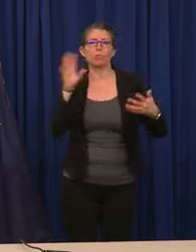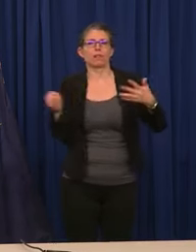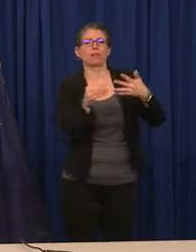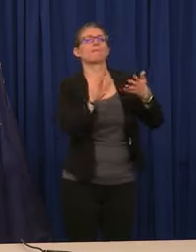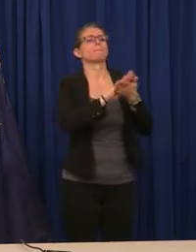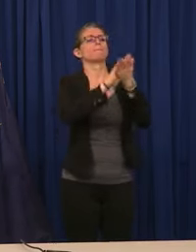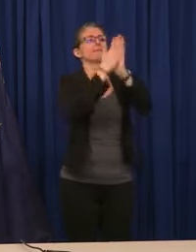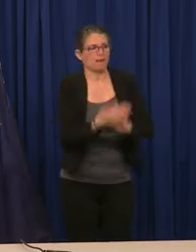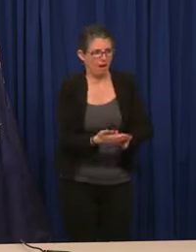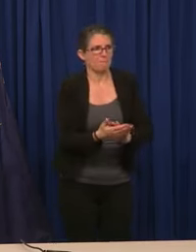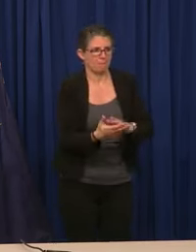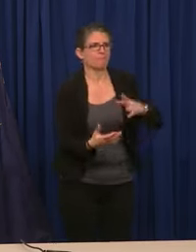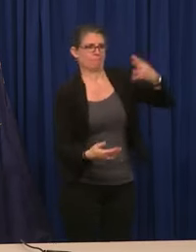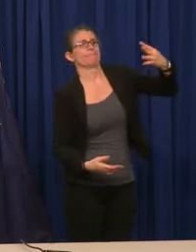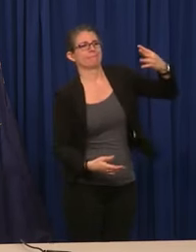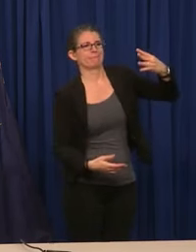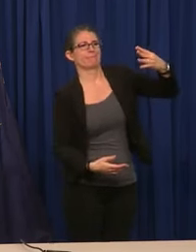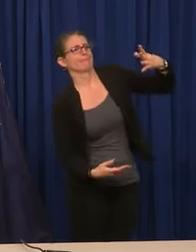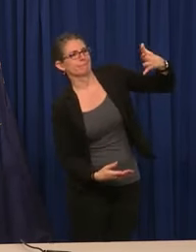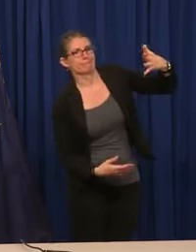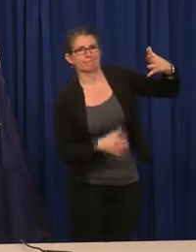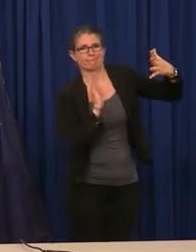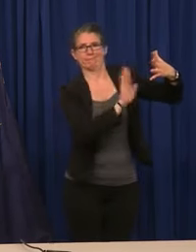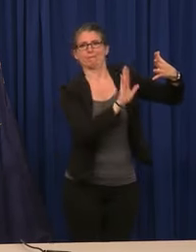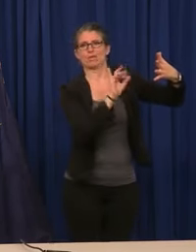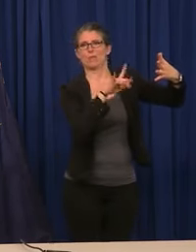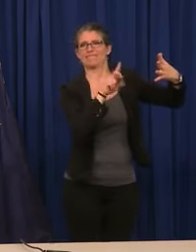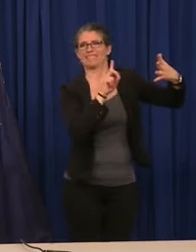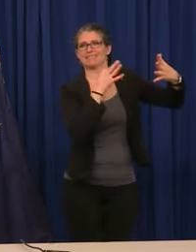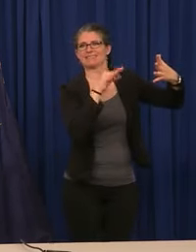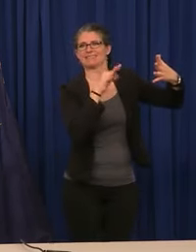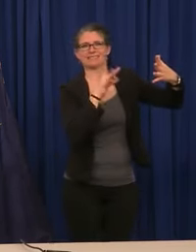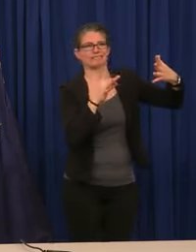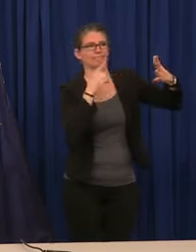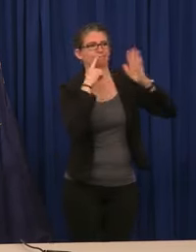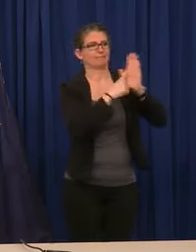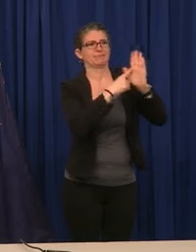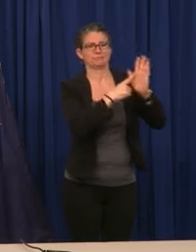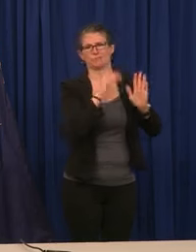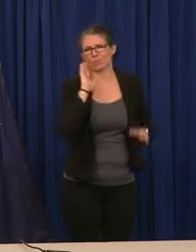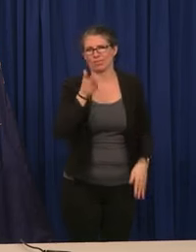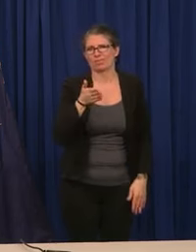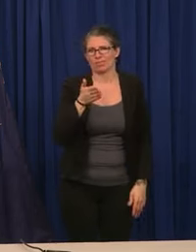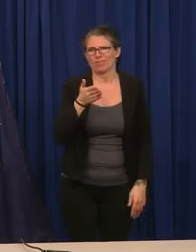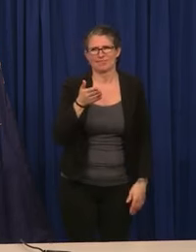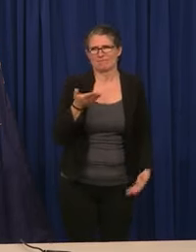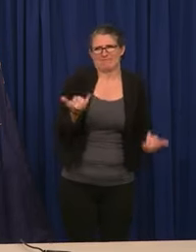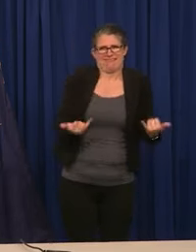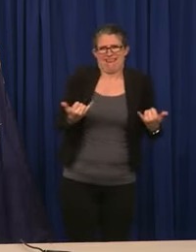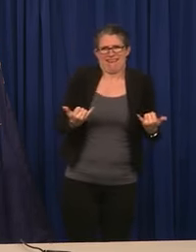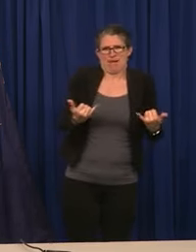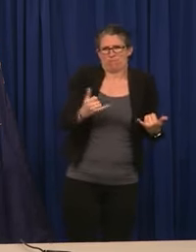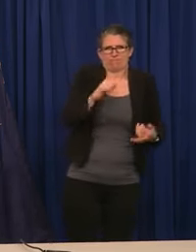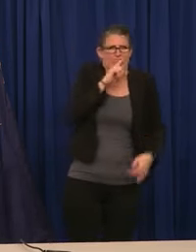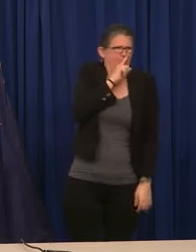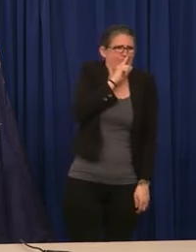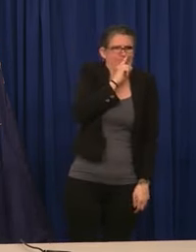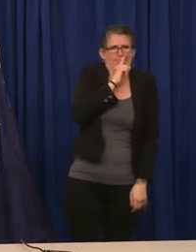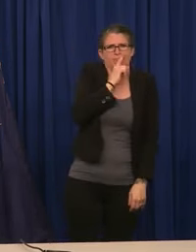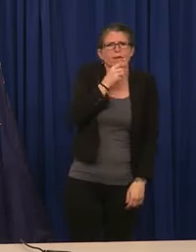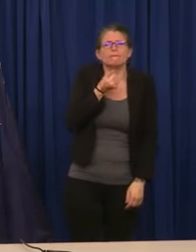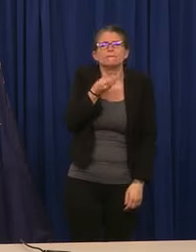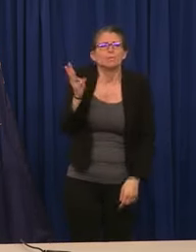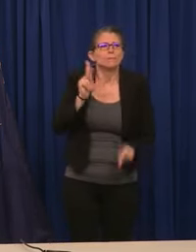early warning sign and we'd want to test. But if it turns out to only be a very small fraction of people, 1 or